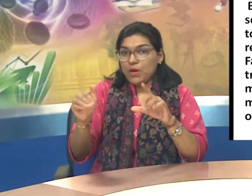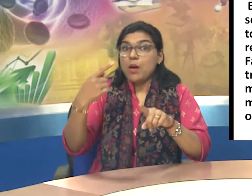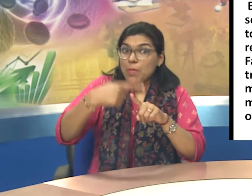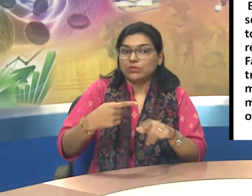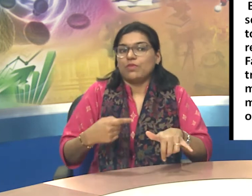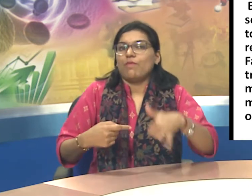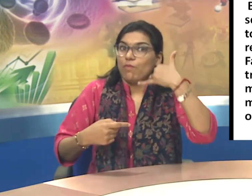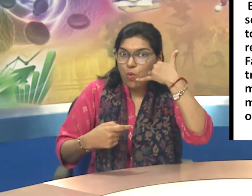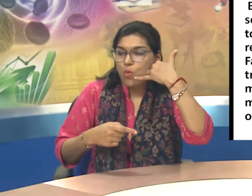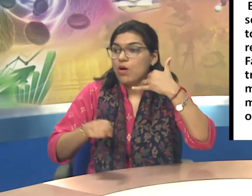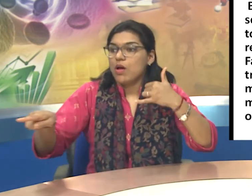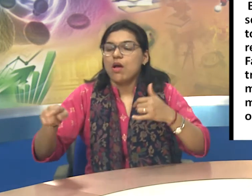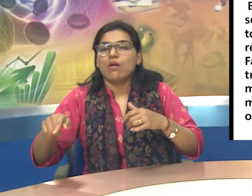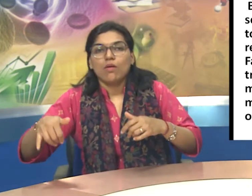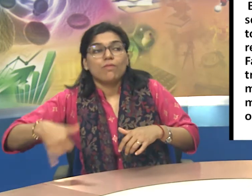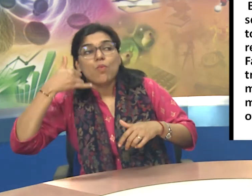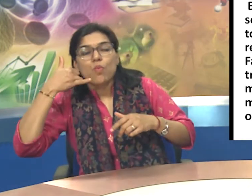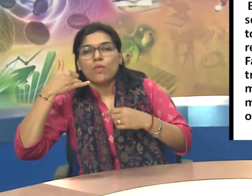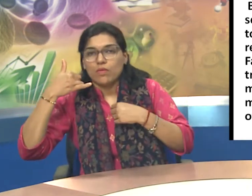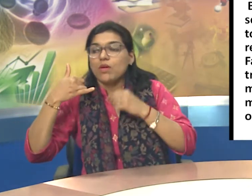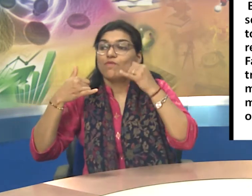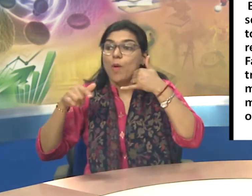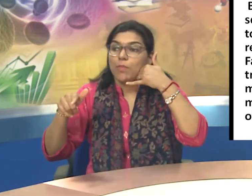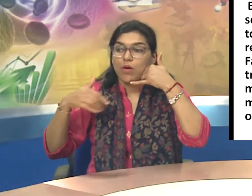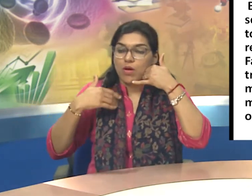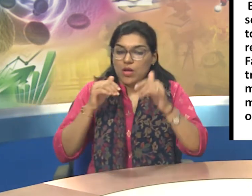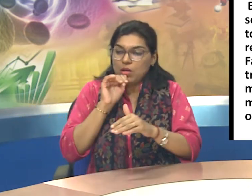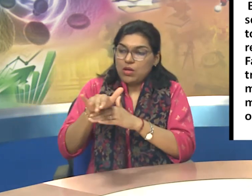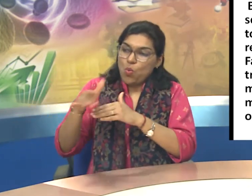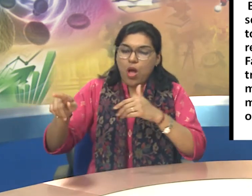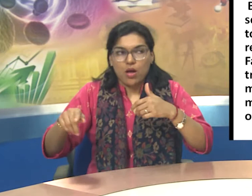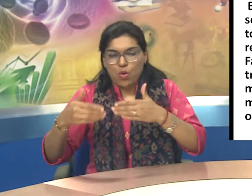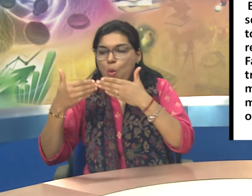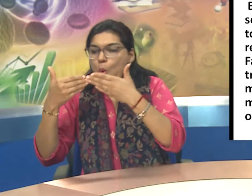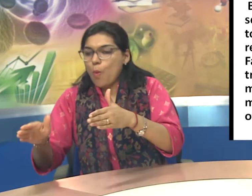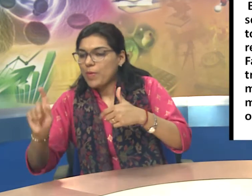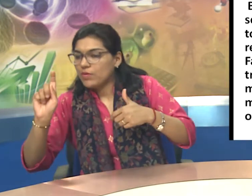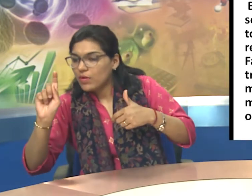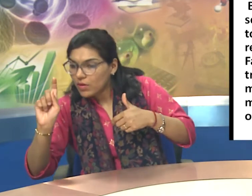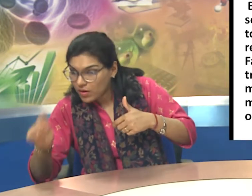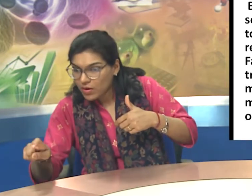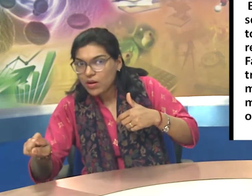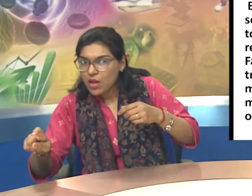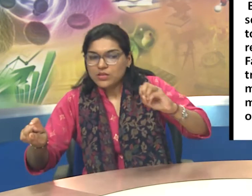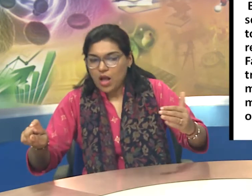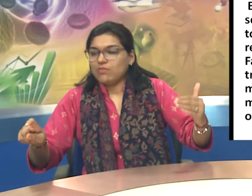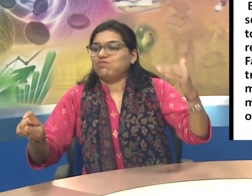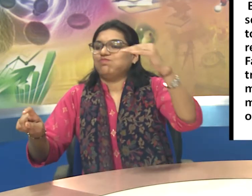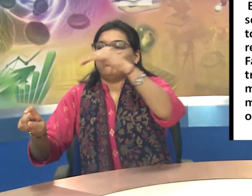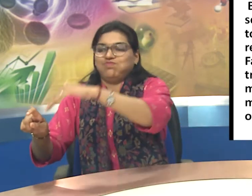of the document to another fax machine at the